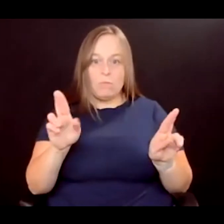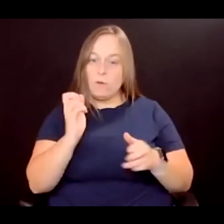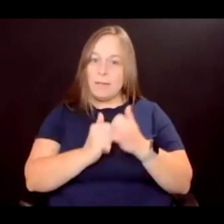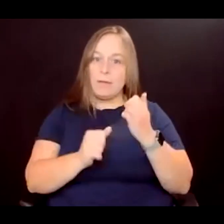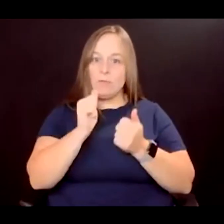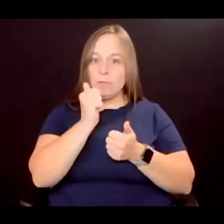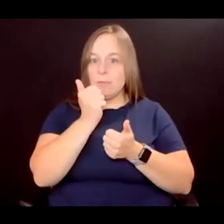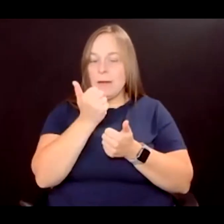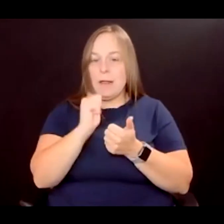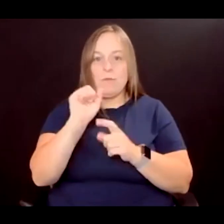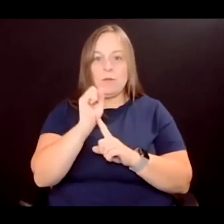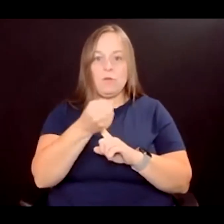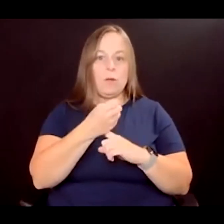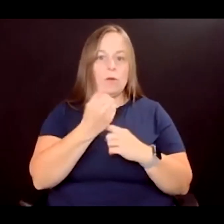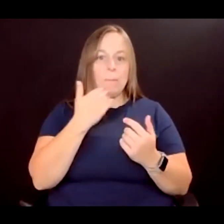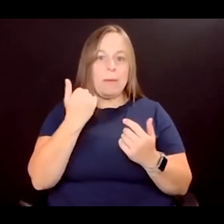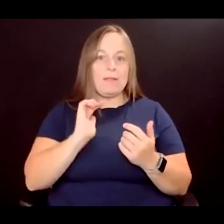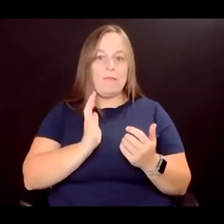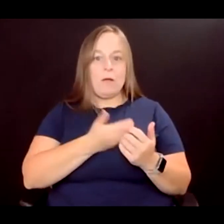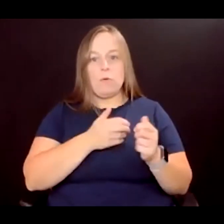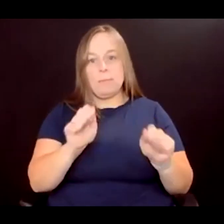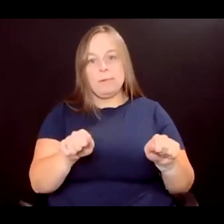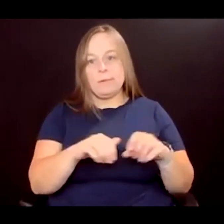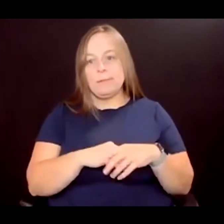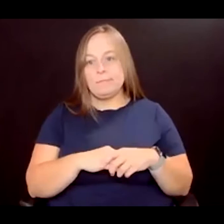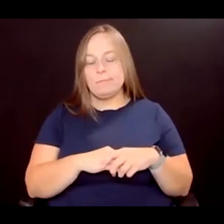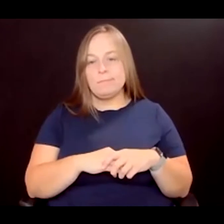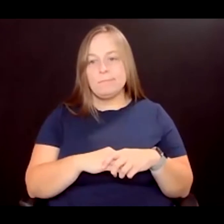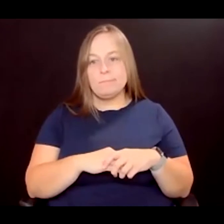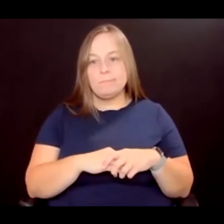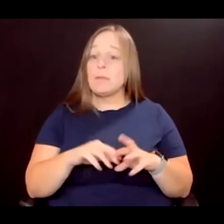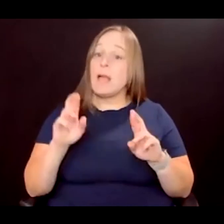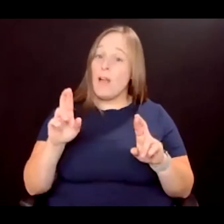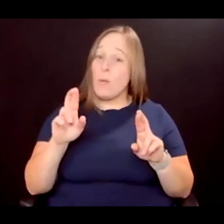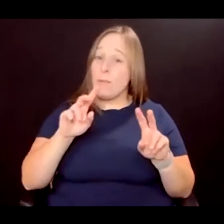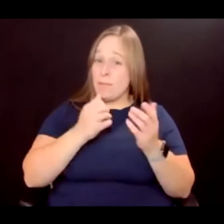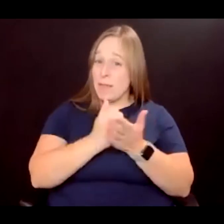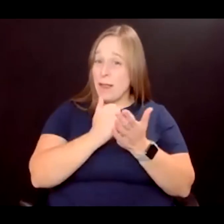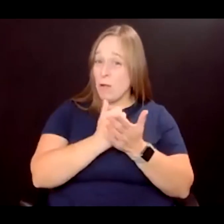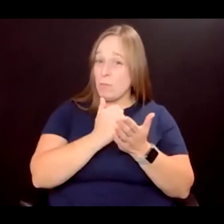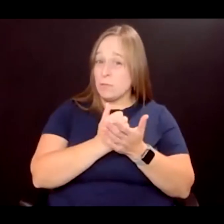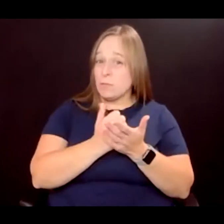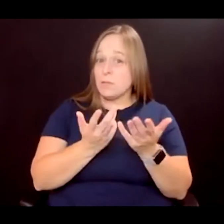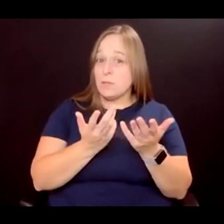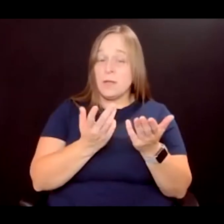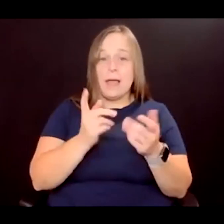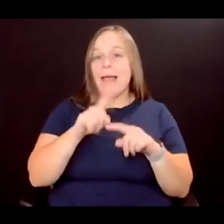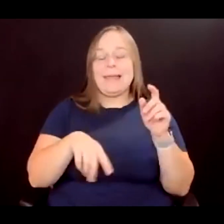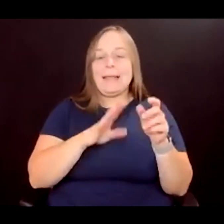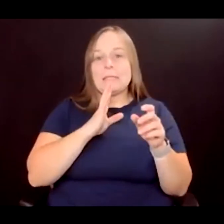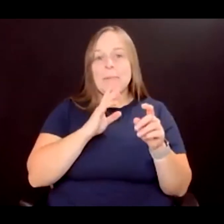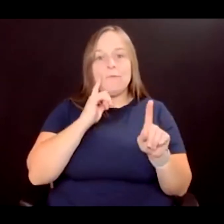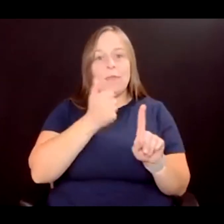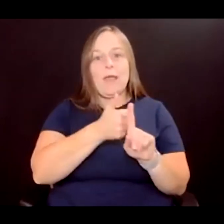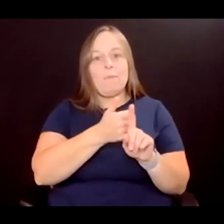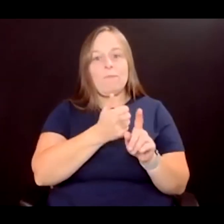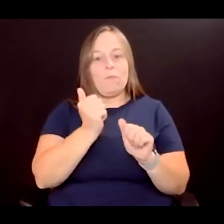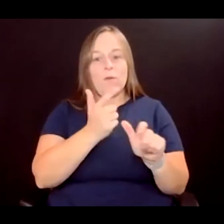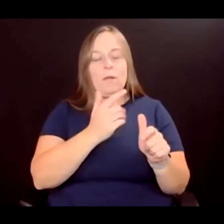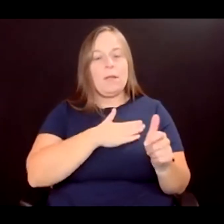paramedics, ambulance drivers, you know, et cetera, are, you know, actually educated or